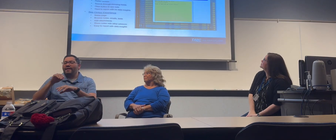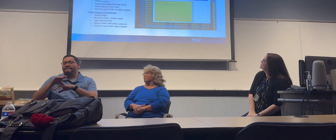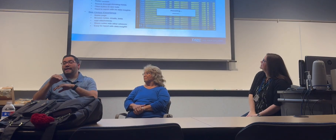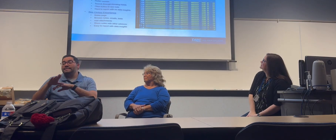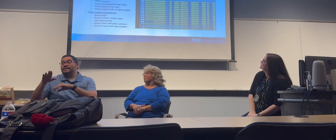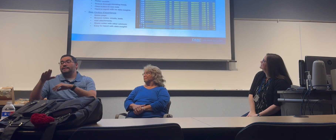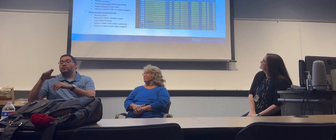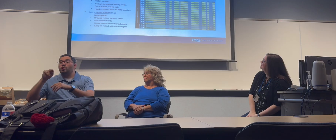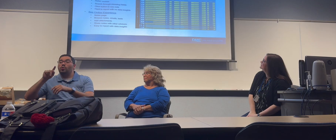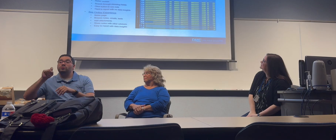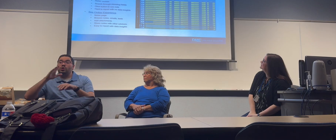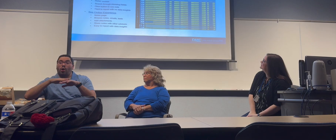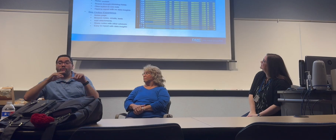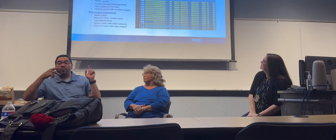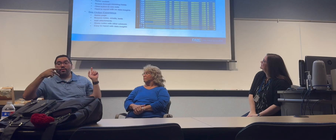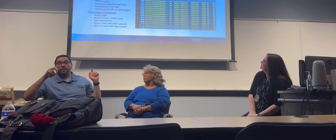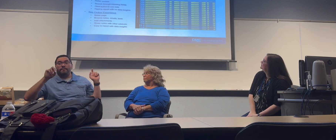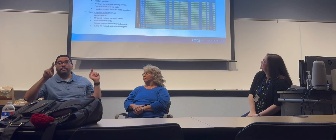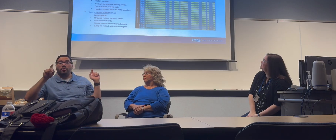perk screen